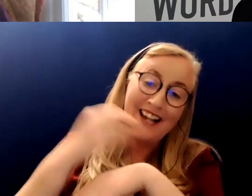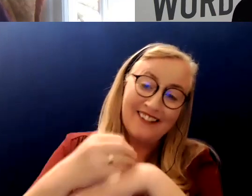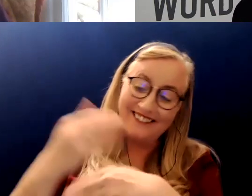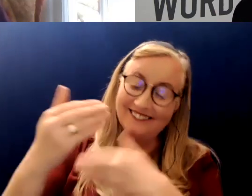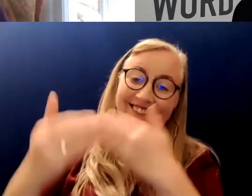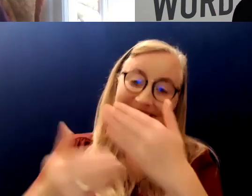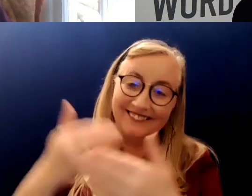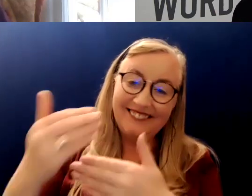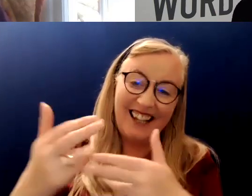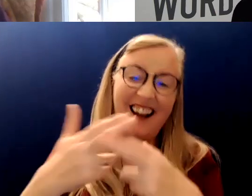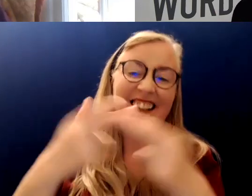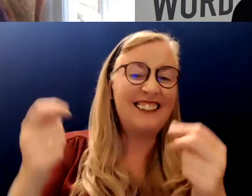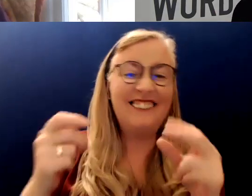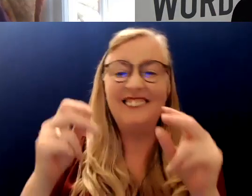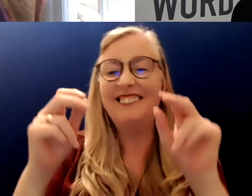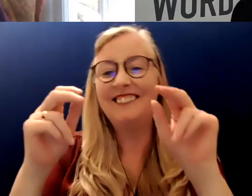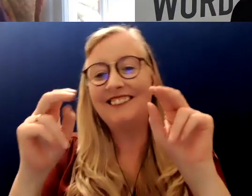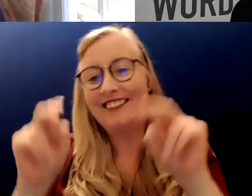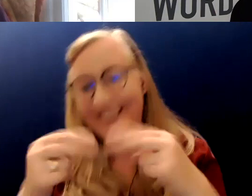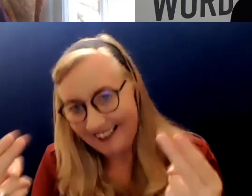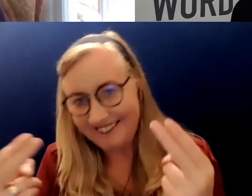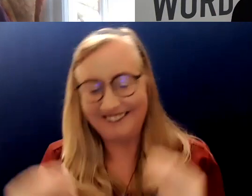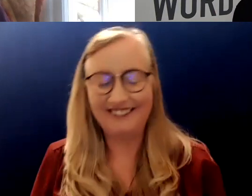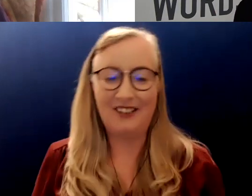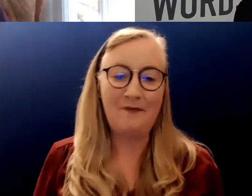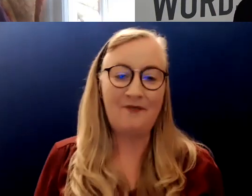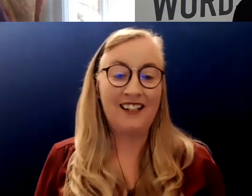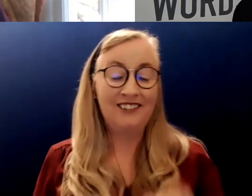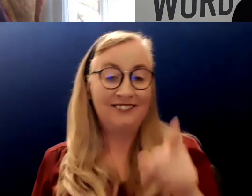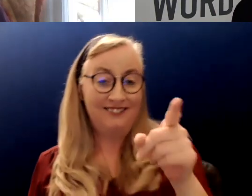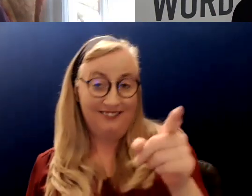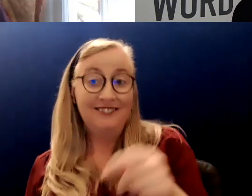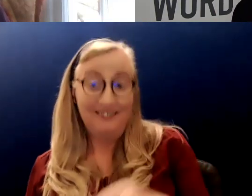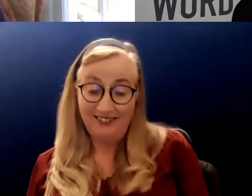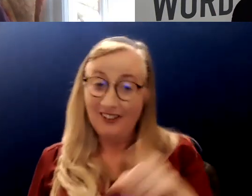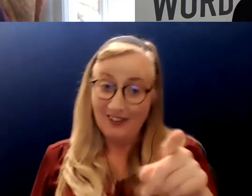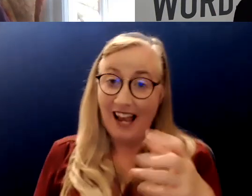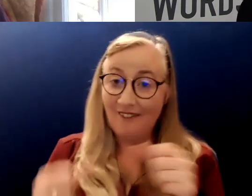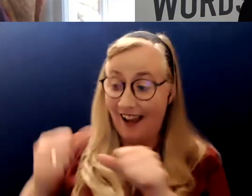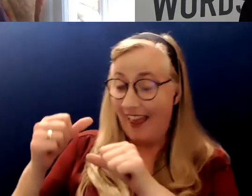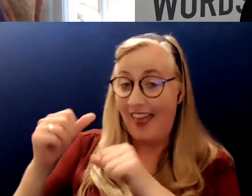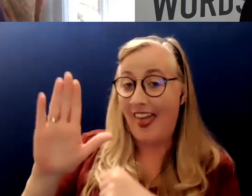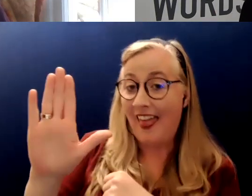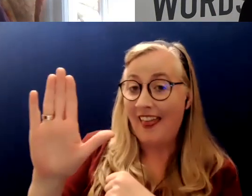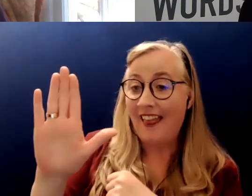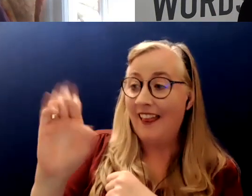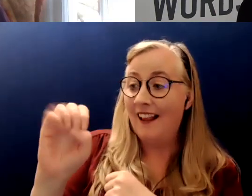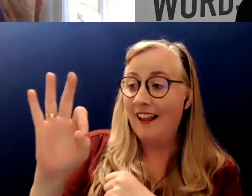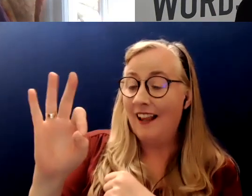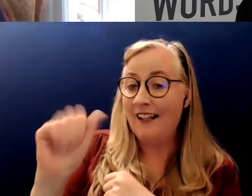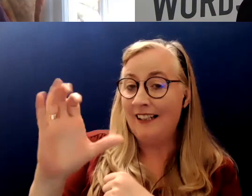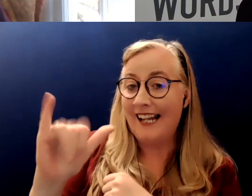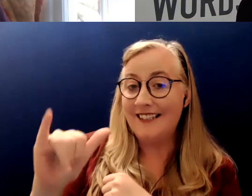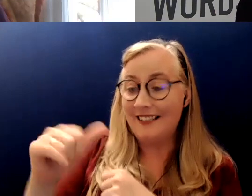not possible any longer. Well, it's certainly creating a lasting legacy. And really, isn't that